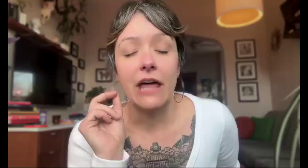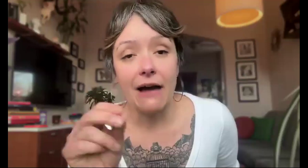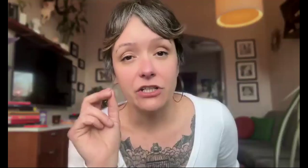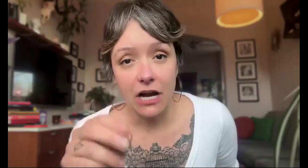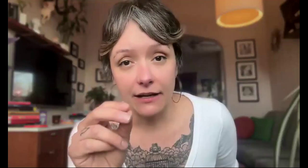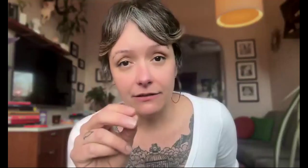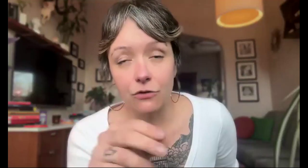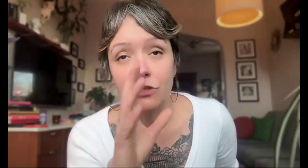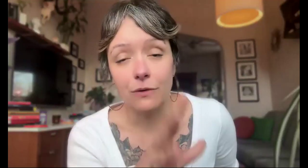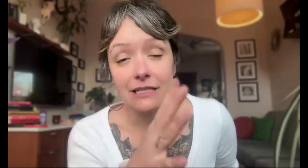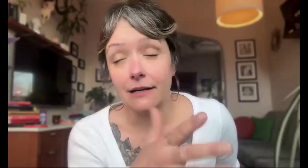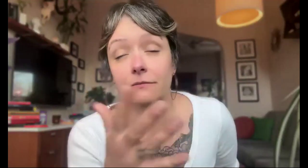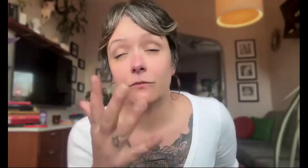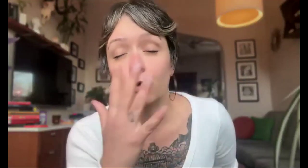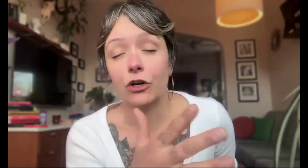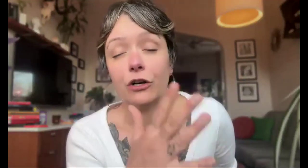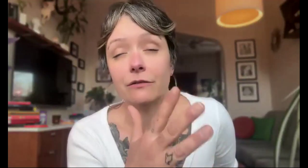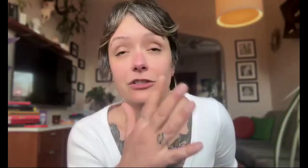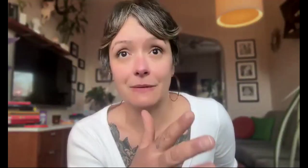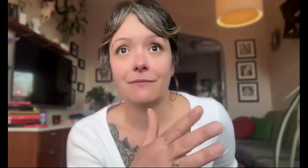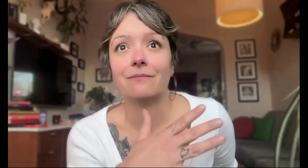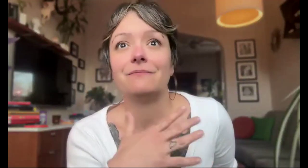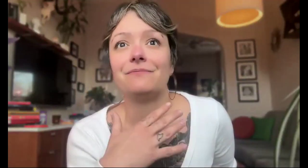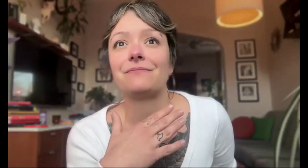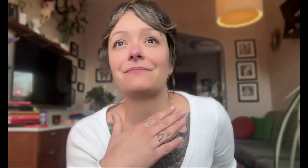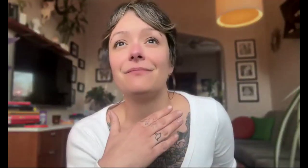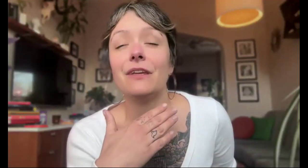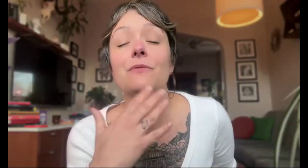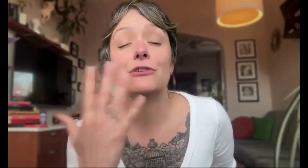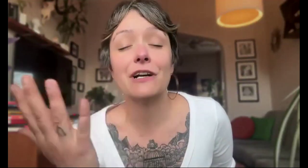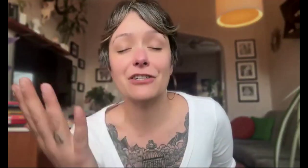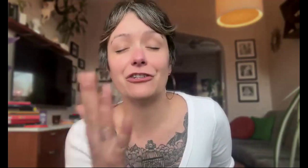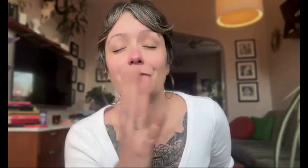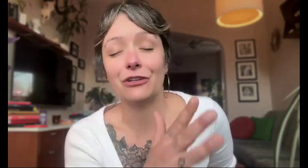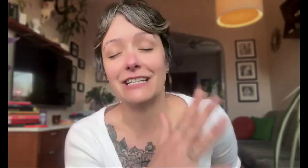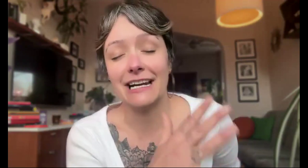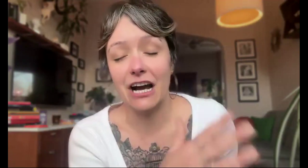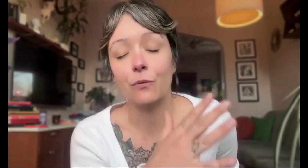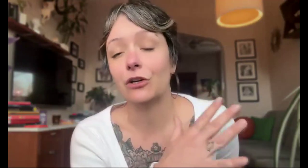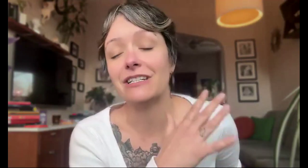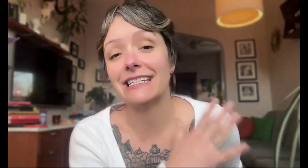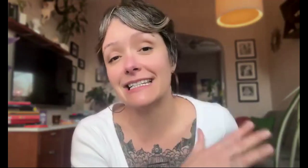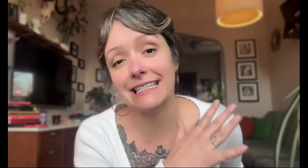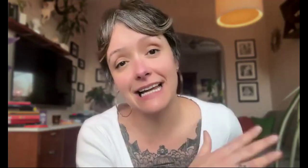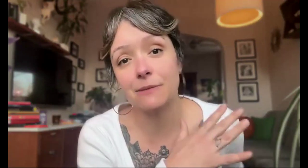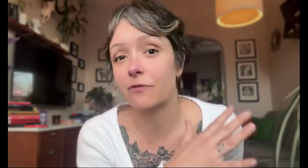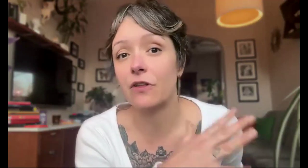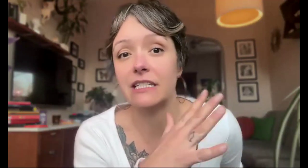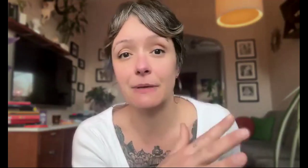The average child who is doing sign will learn, the majority of children who learn sign young will learn 60 signs before they